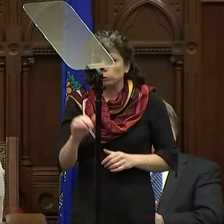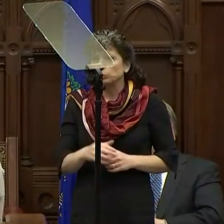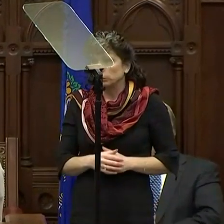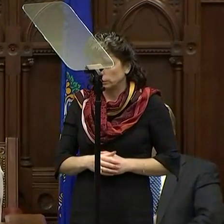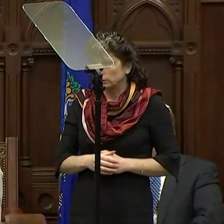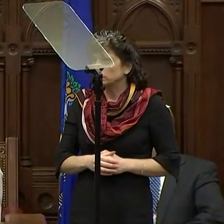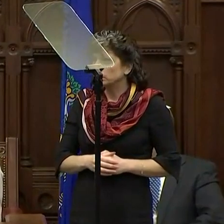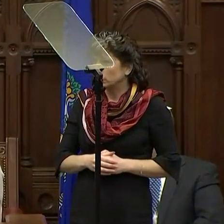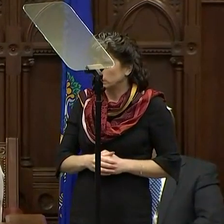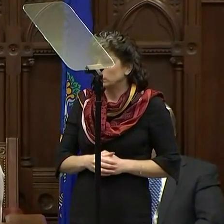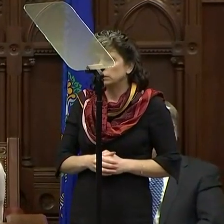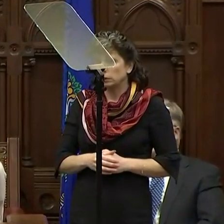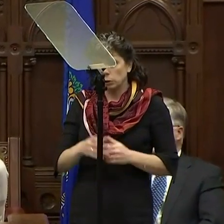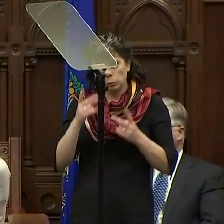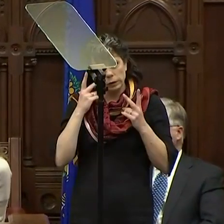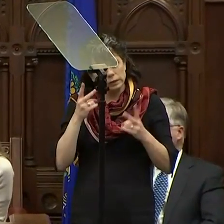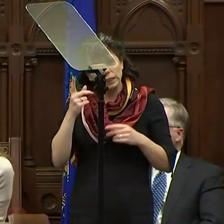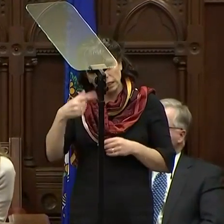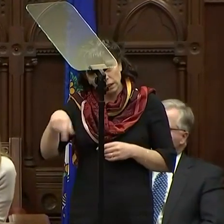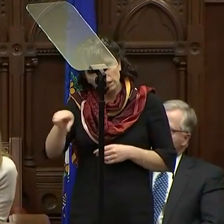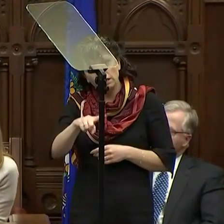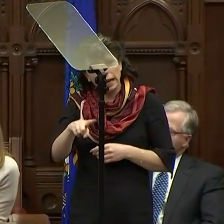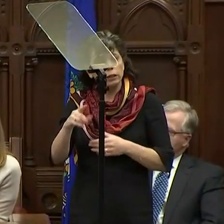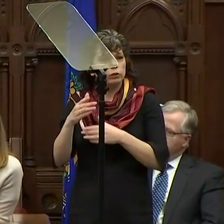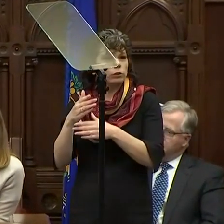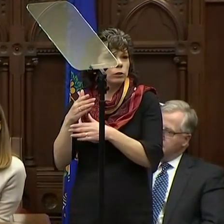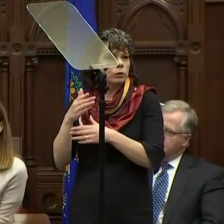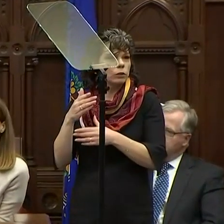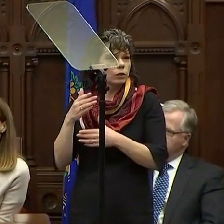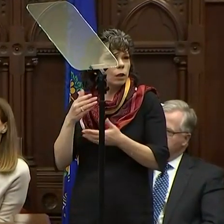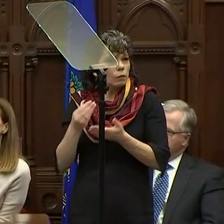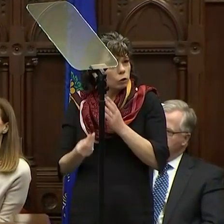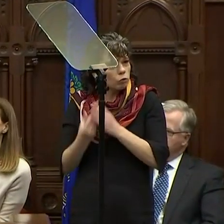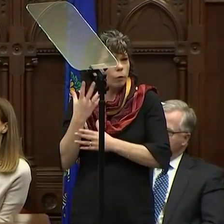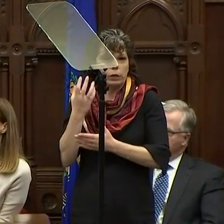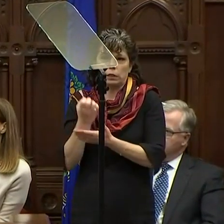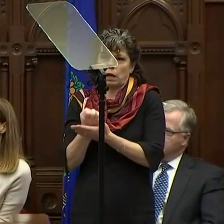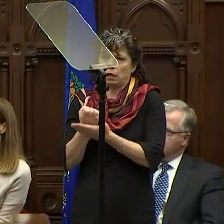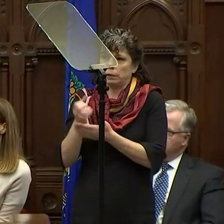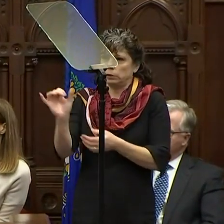So they receive their fair share of a growing economy.